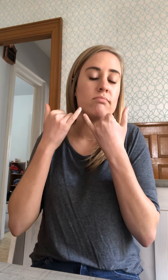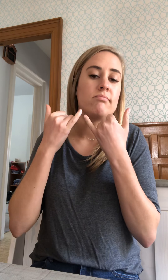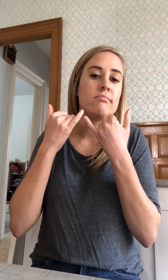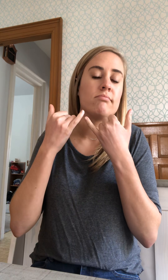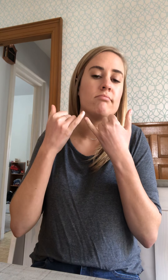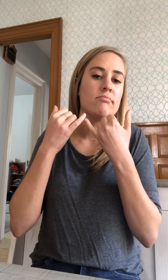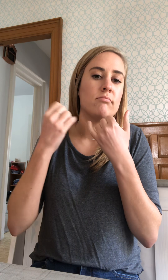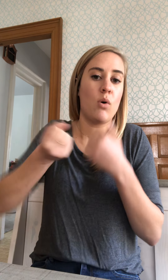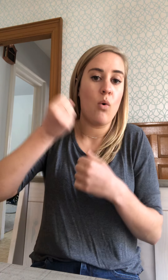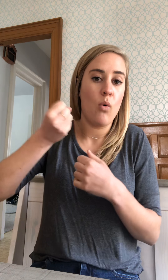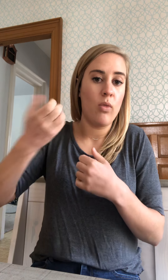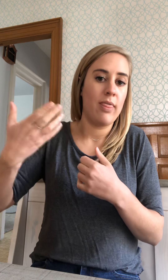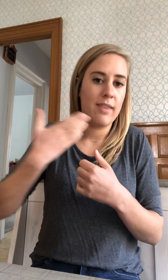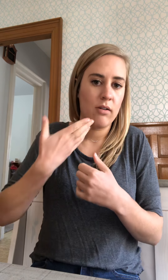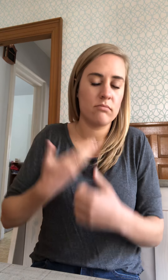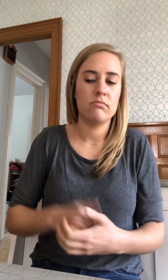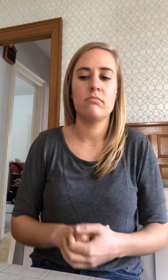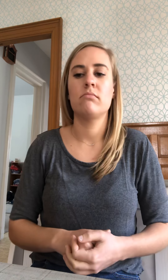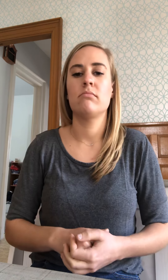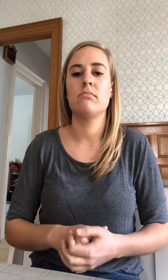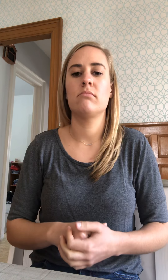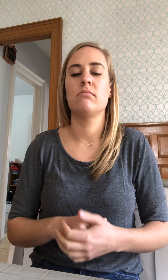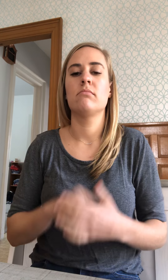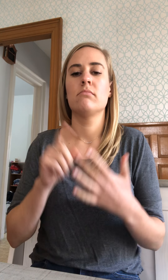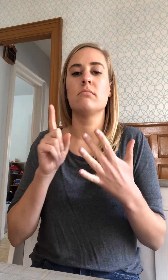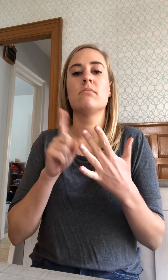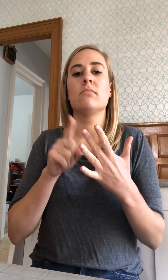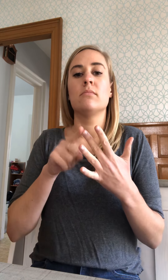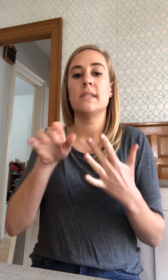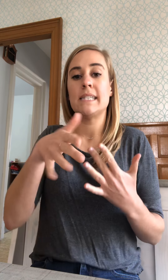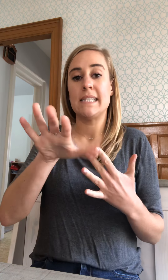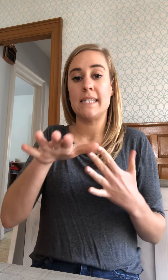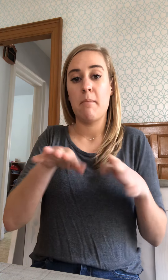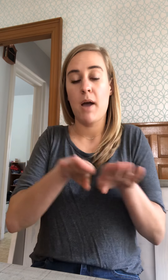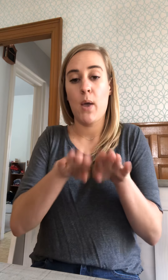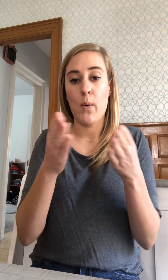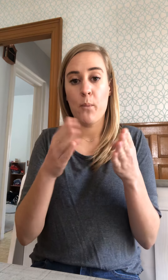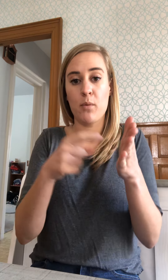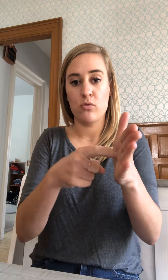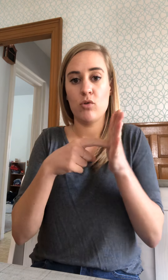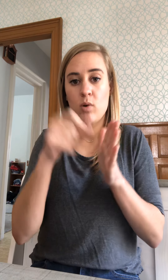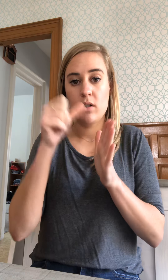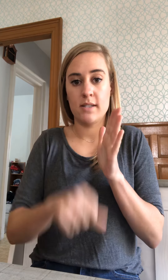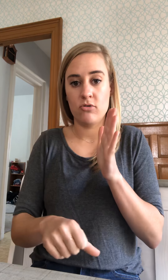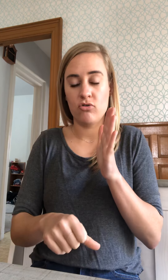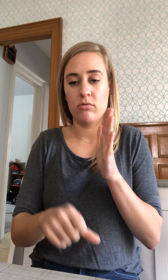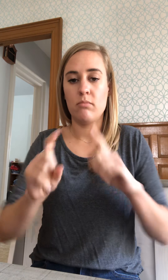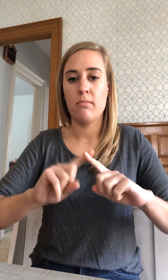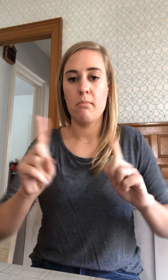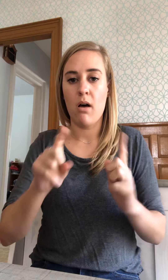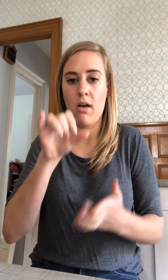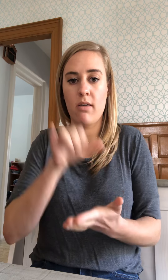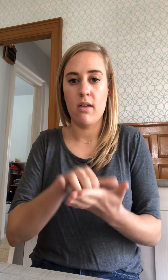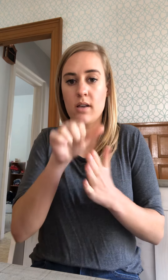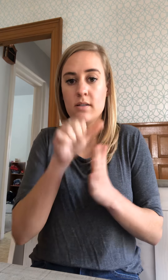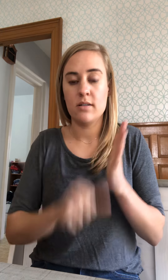position. Semi-open reductions require an incision, but that incision may not be